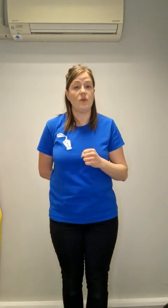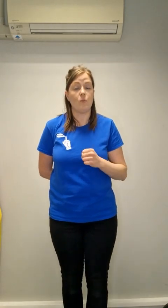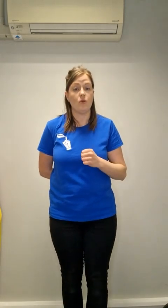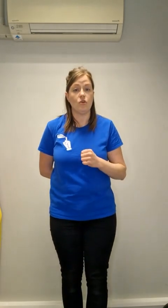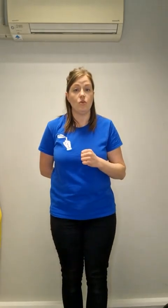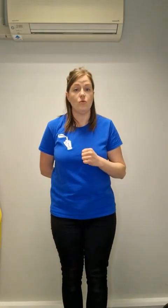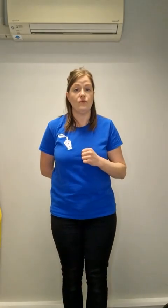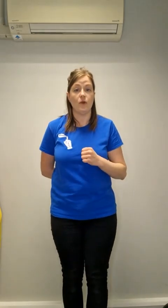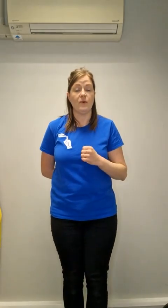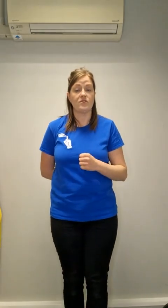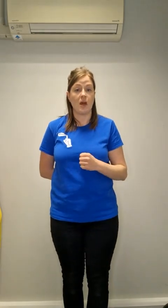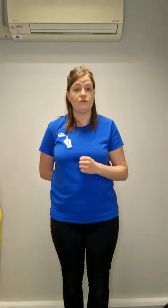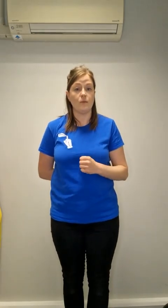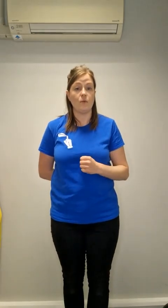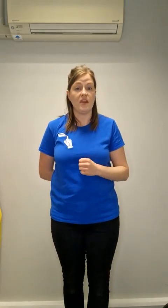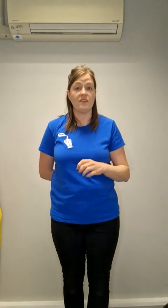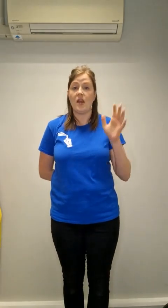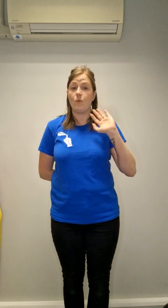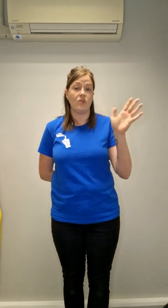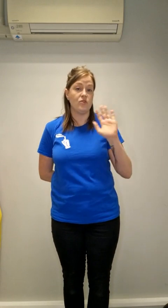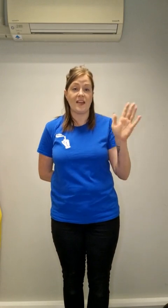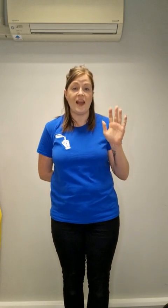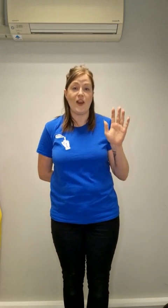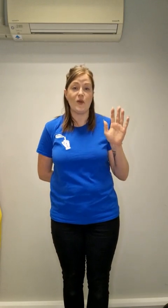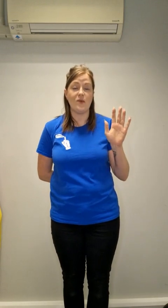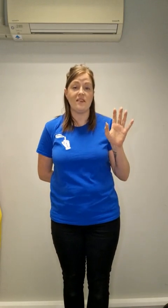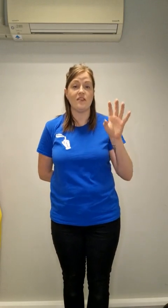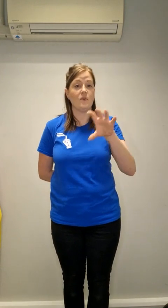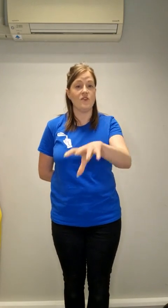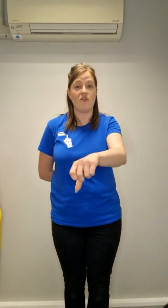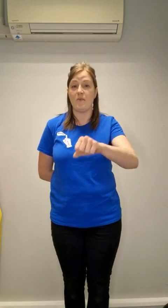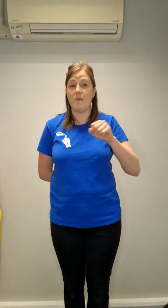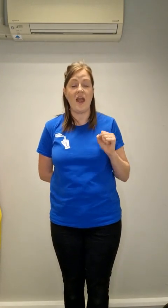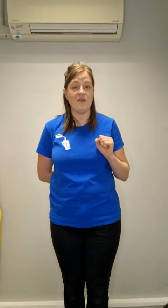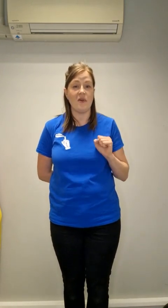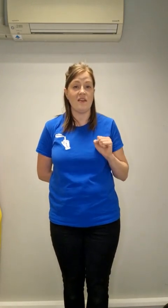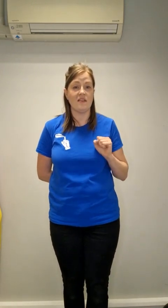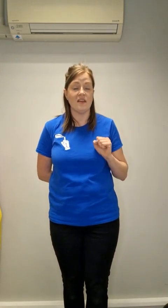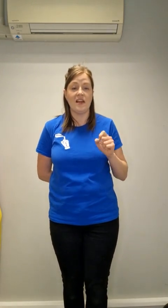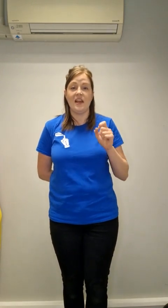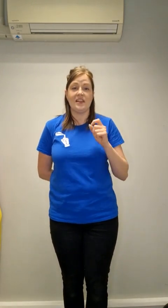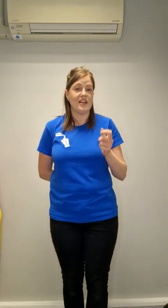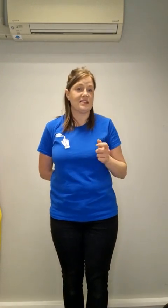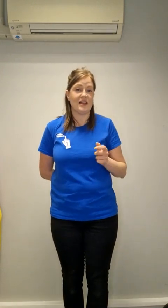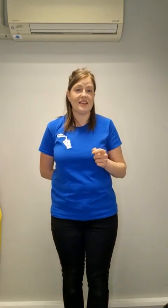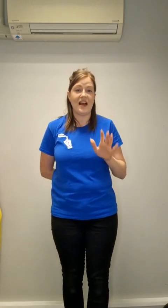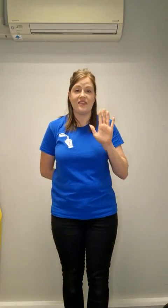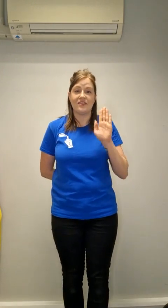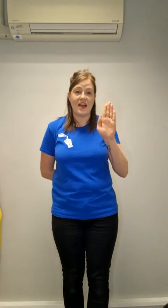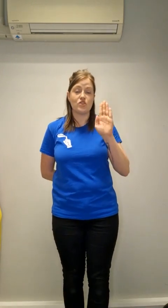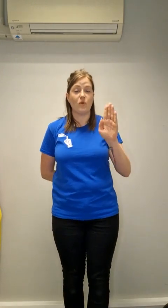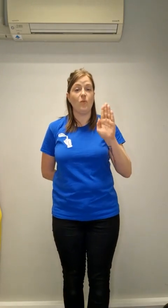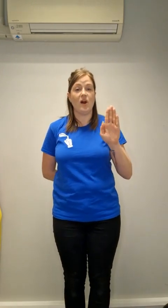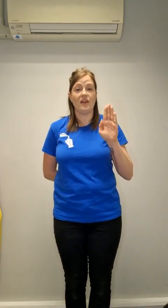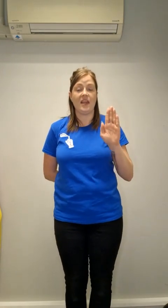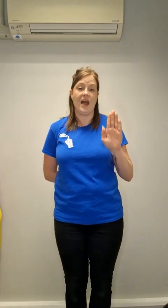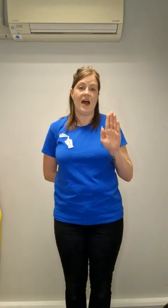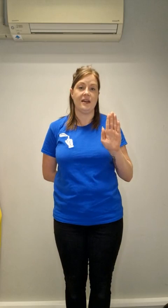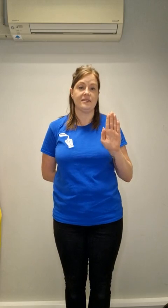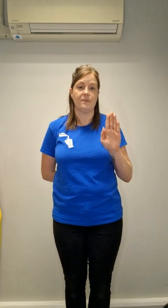what you feel most comfortable with, one you say hello with, the one you grab your pen with. things like that, that's your working hand.